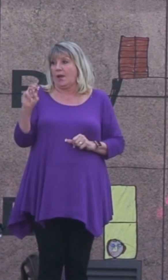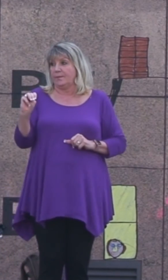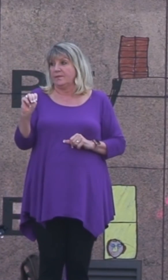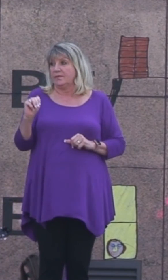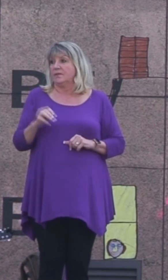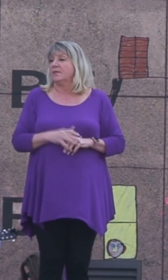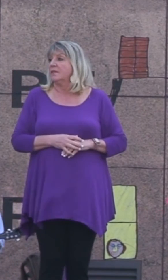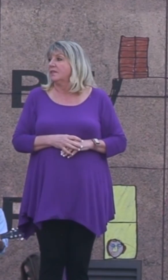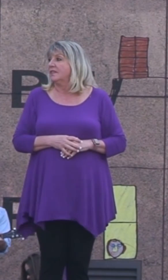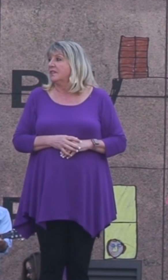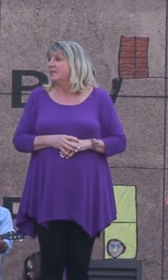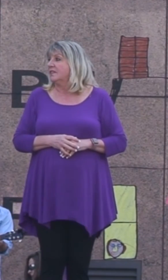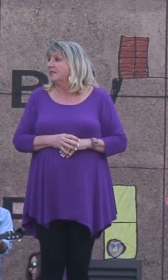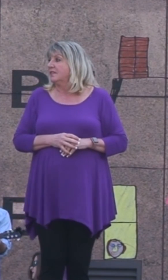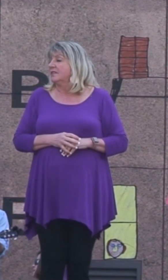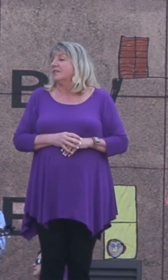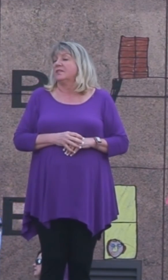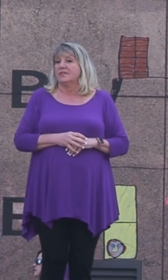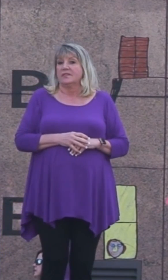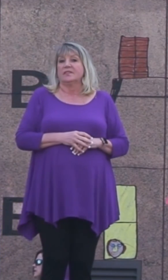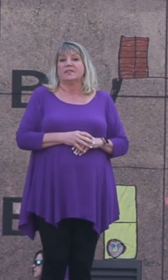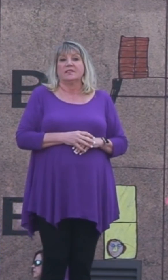the